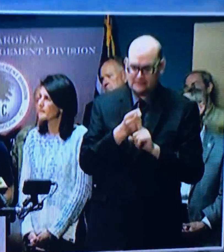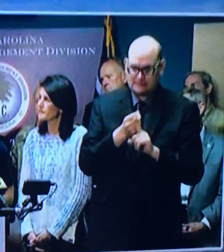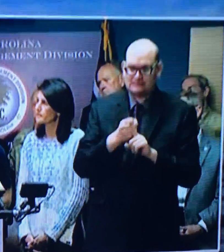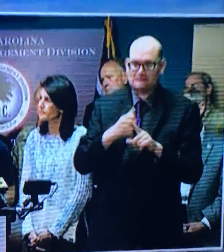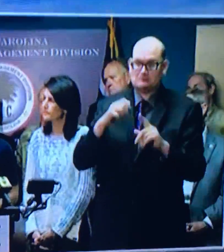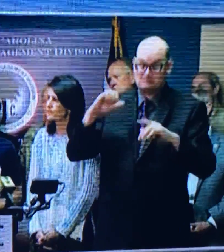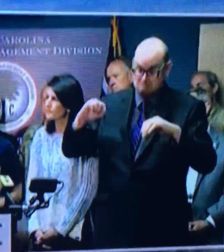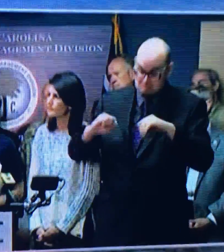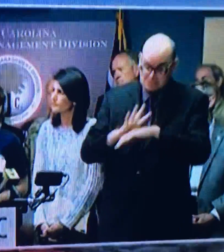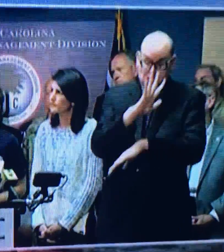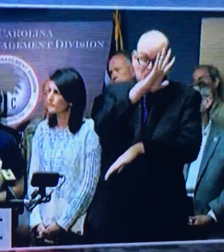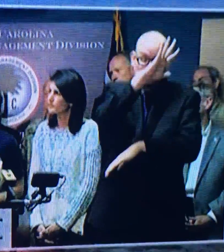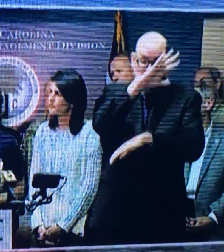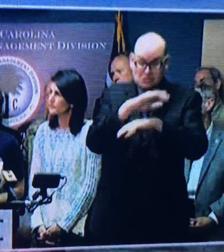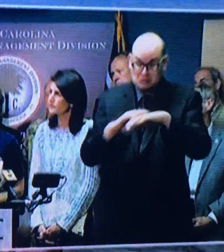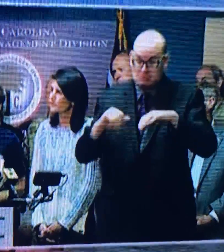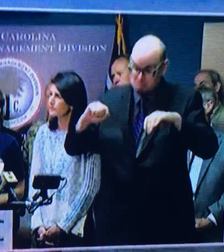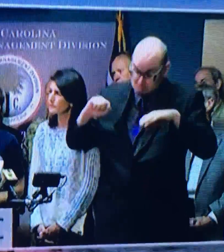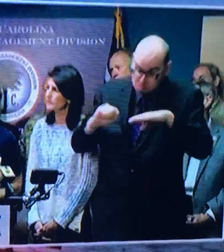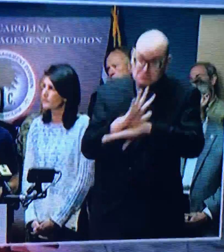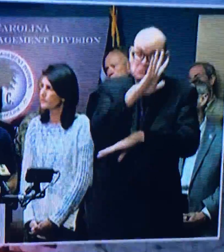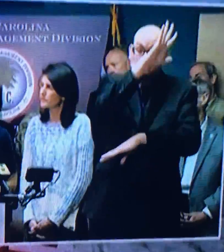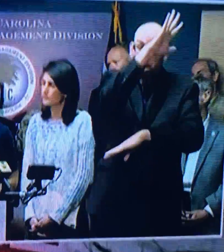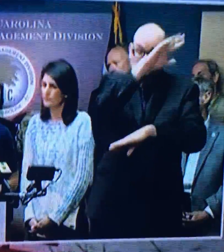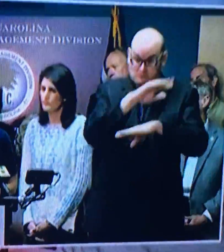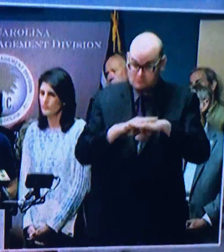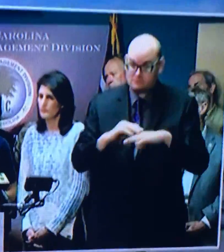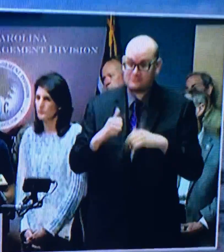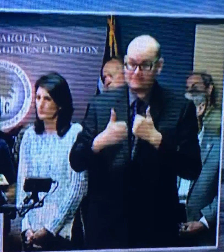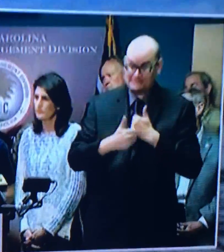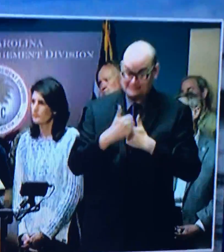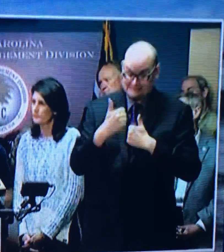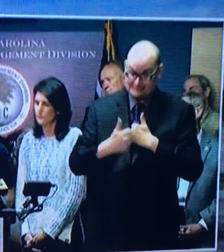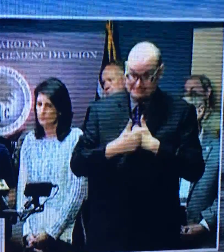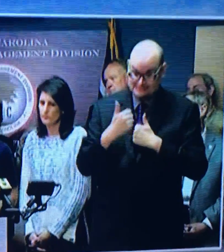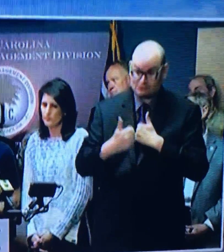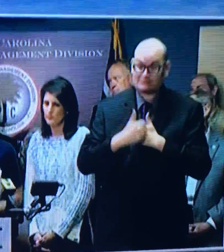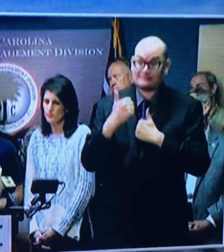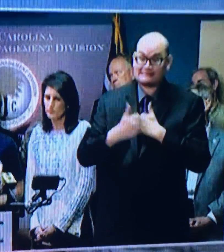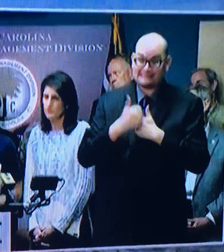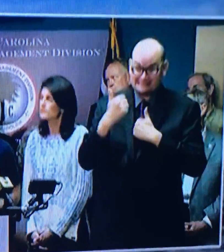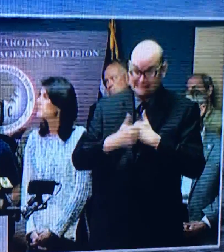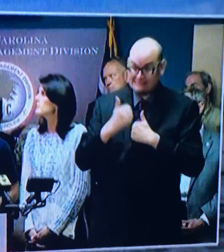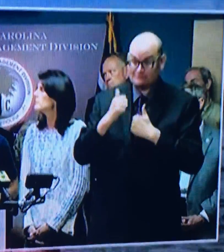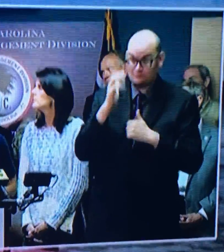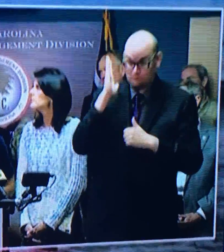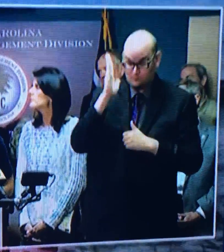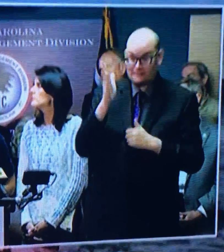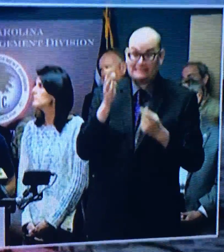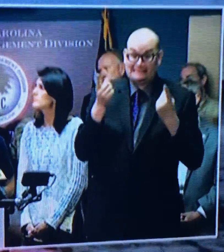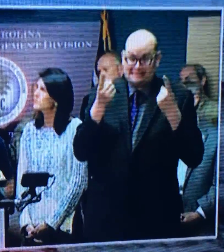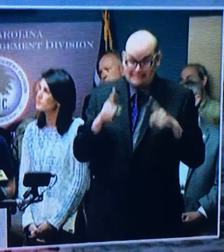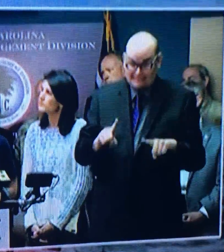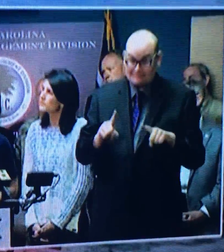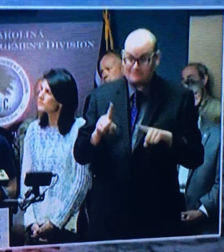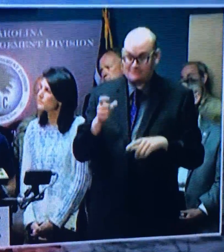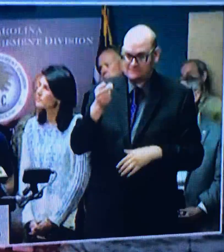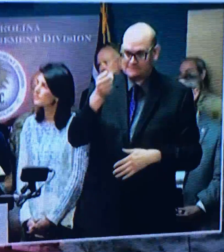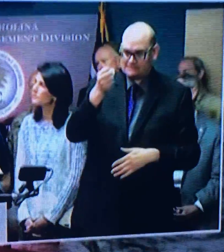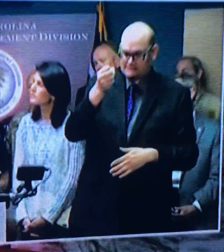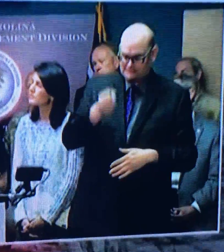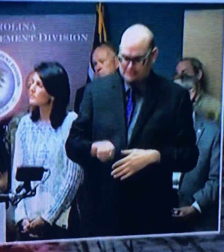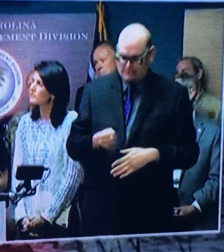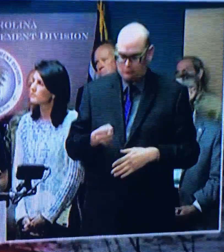at the potential for disastrous and life-threatening storm surge inundation becoming more likely for the southern coast of South